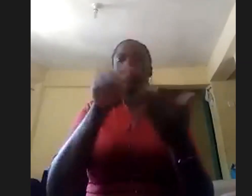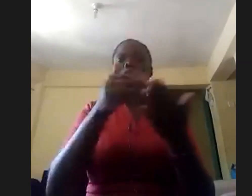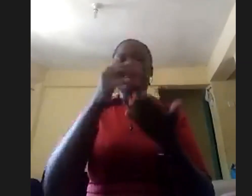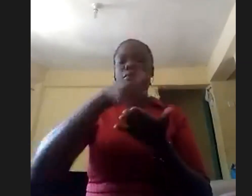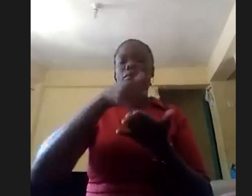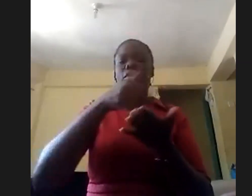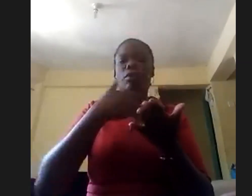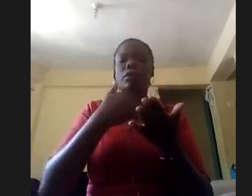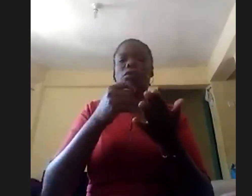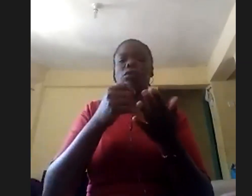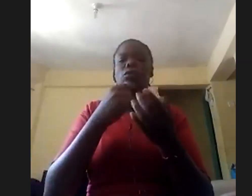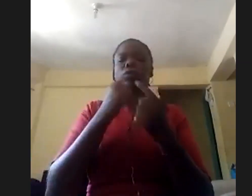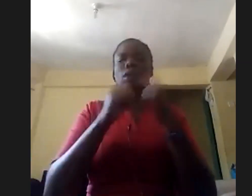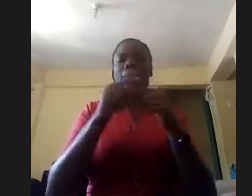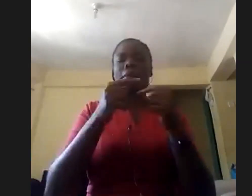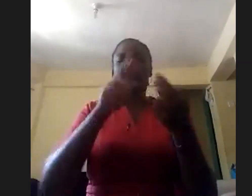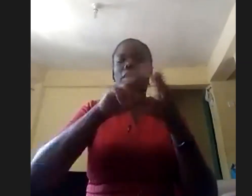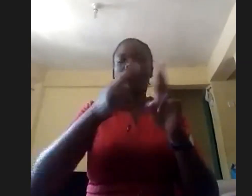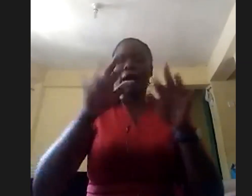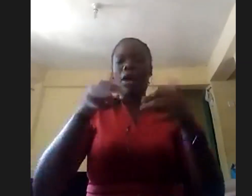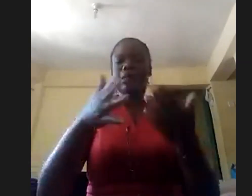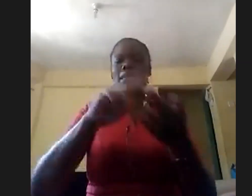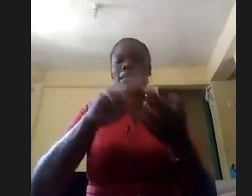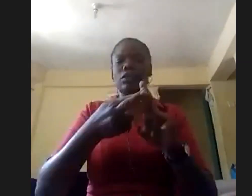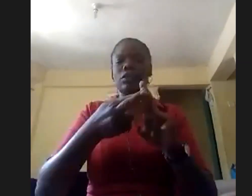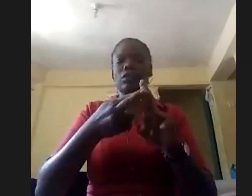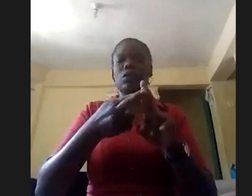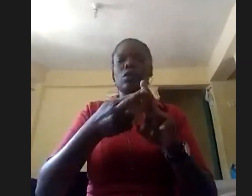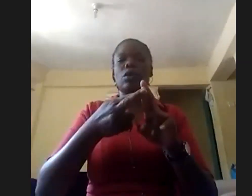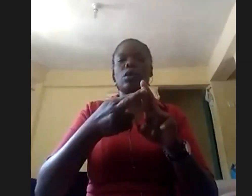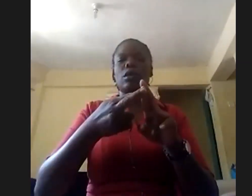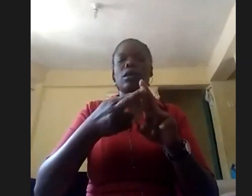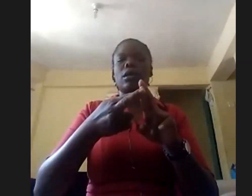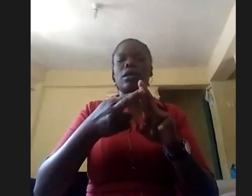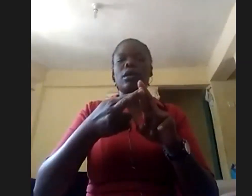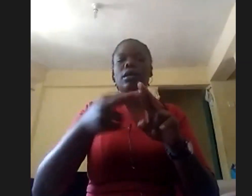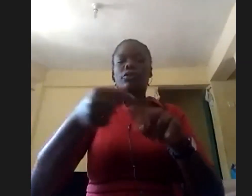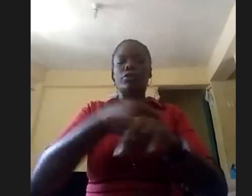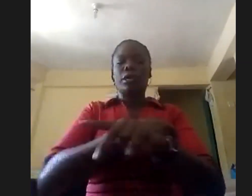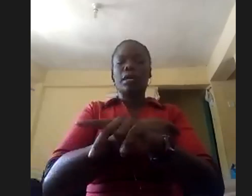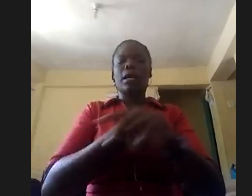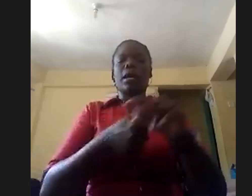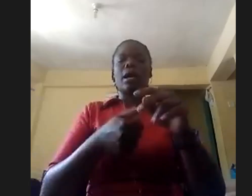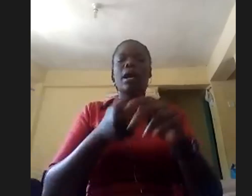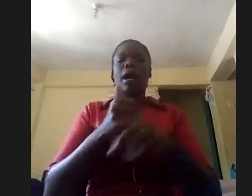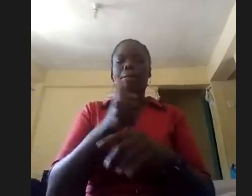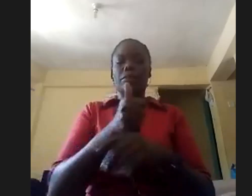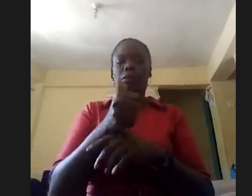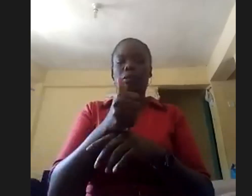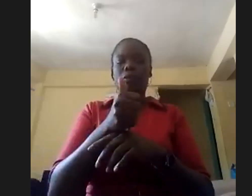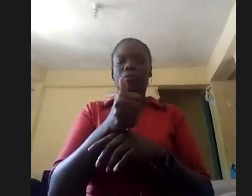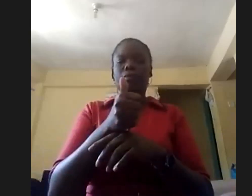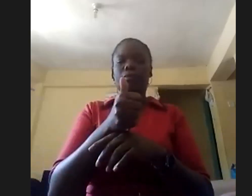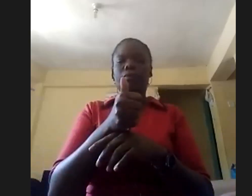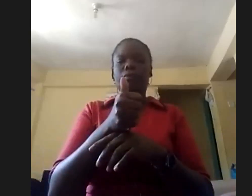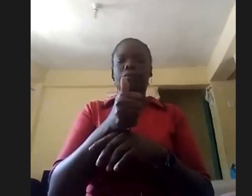the relation or how it's related to drug abuse, how mental health awareness is quite closely knitted to substance